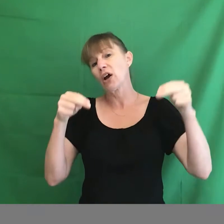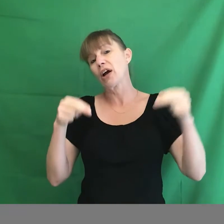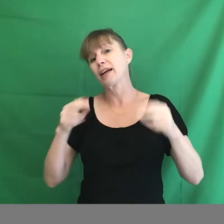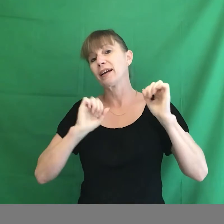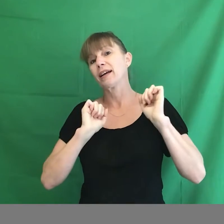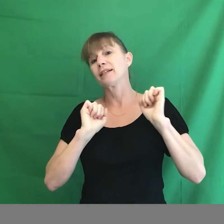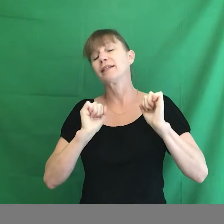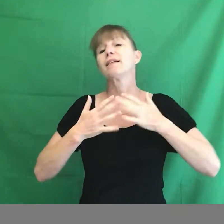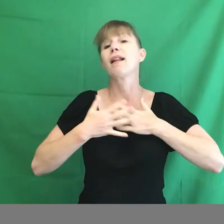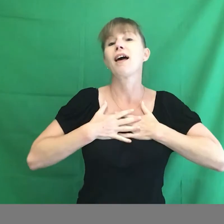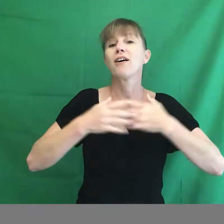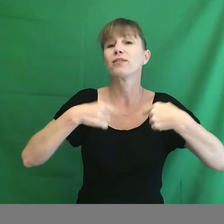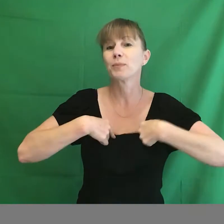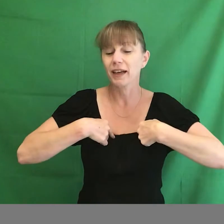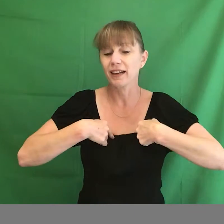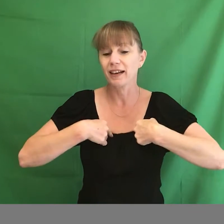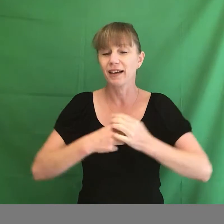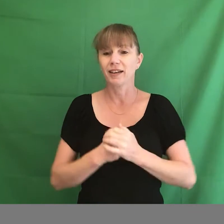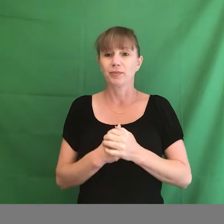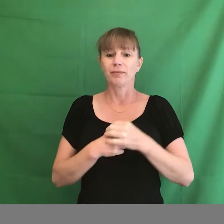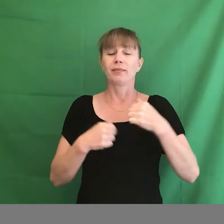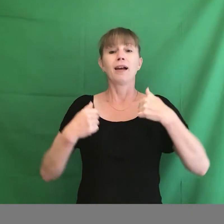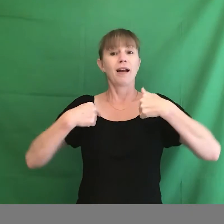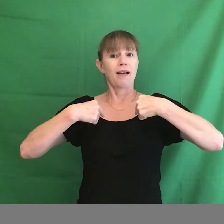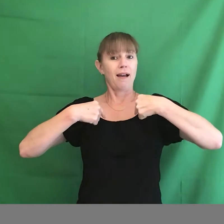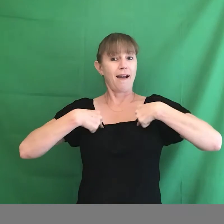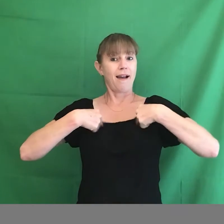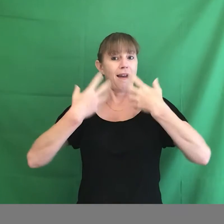I love my doggy and he loves me.